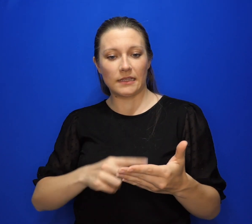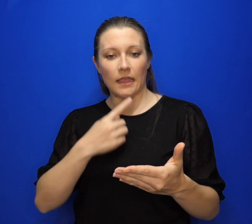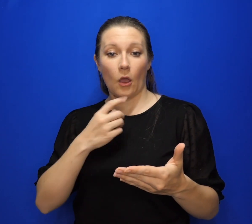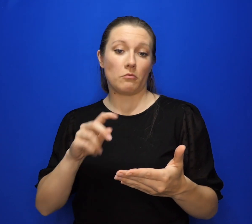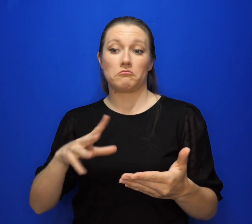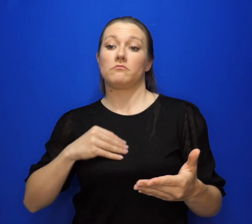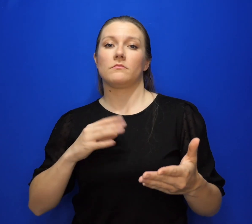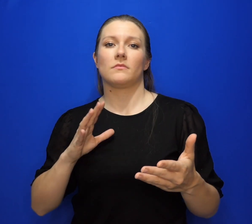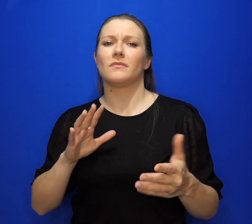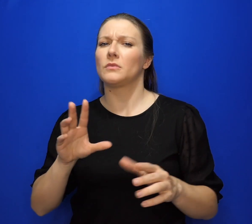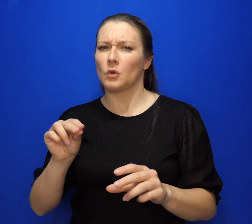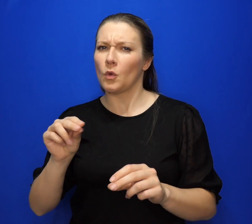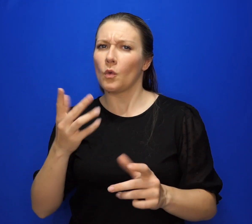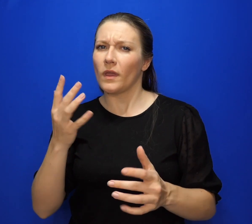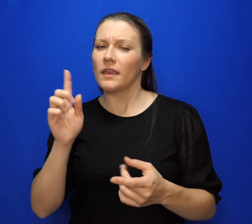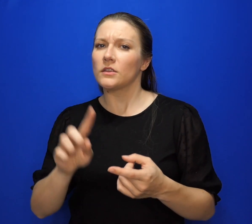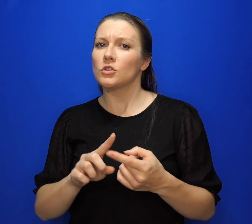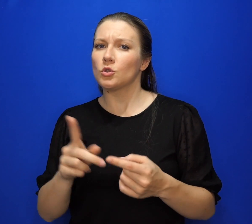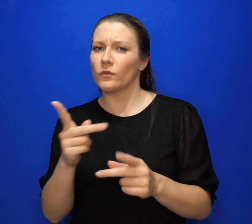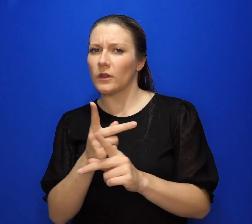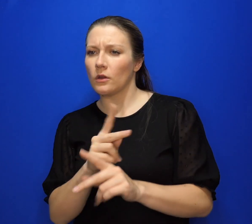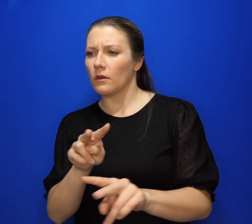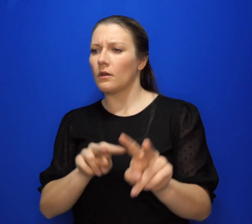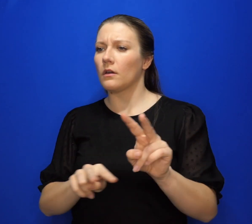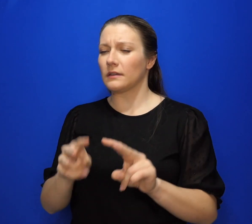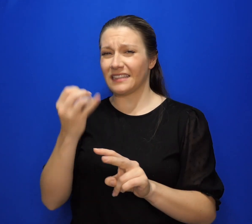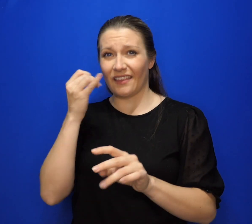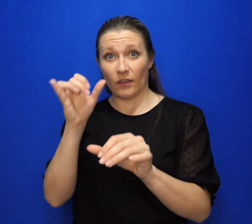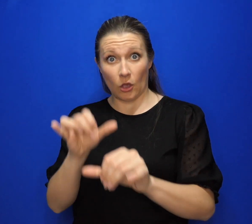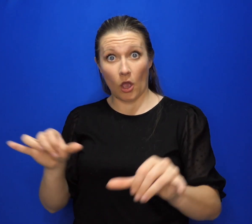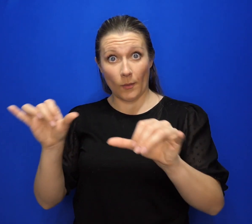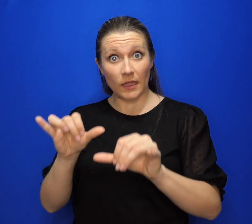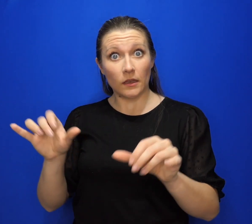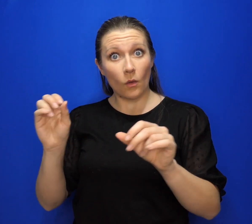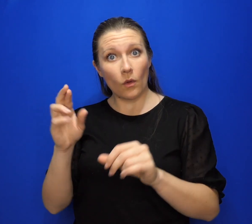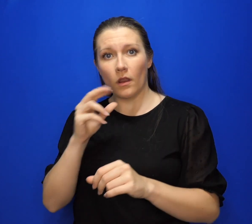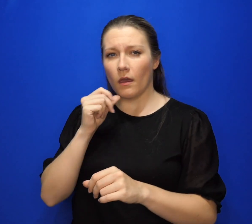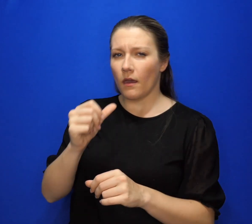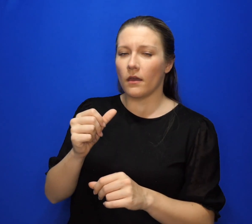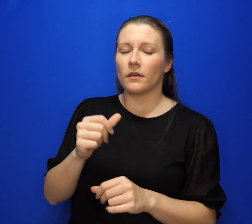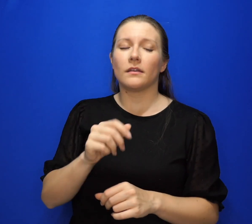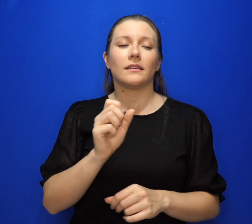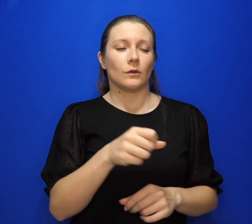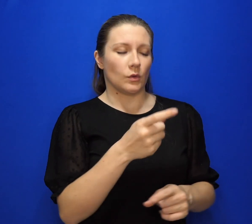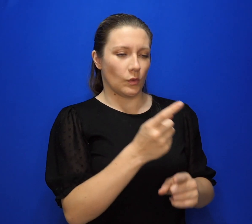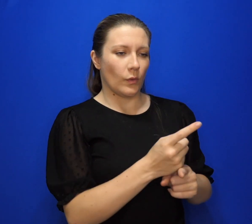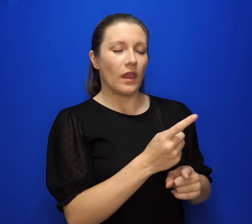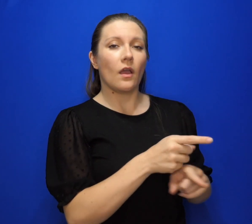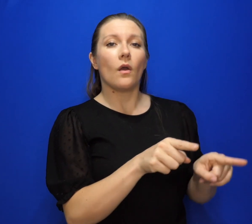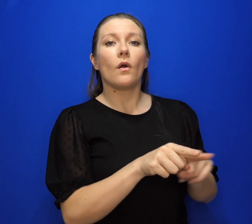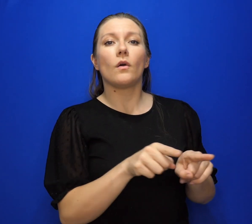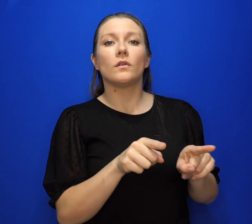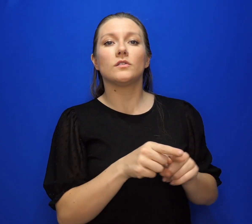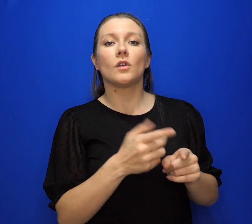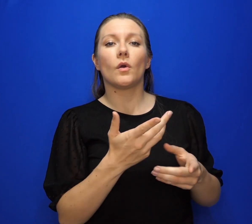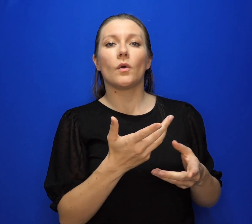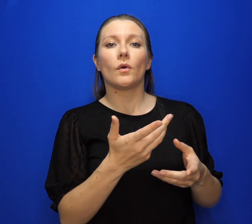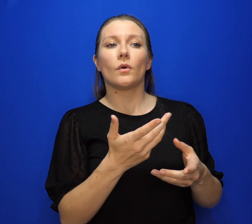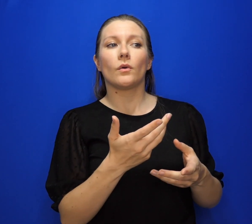Wait till you see some consensus a little bit. Like, a few people tell you. Or I think another piece within that is